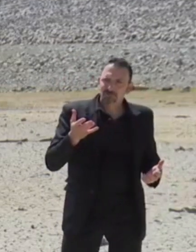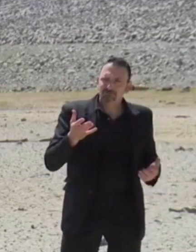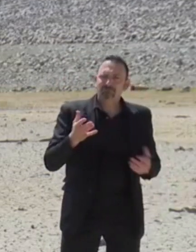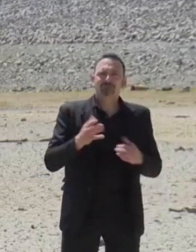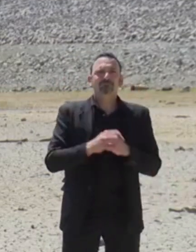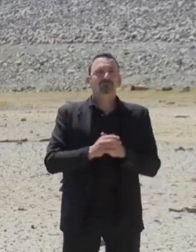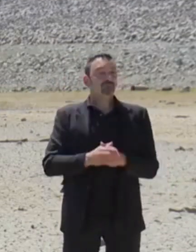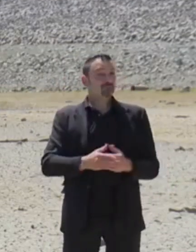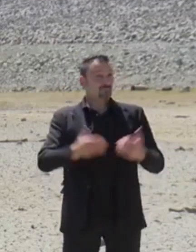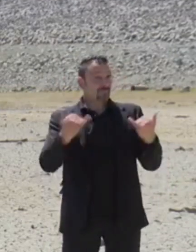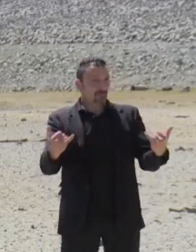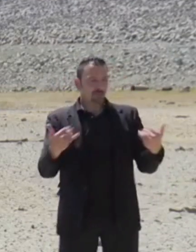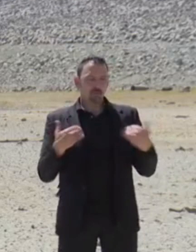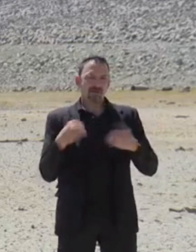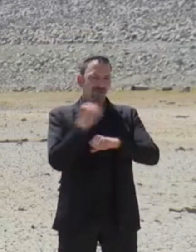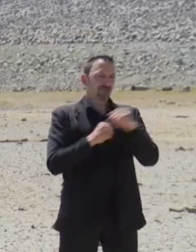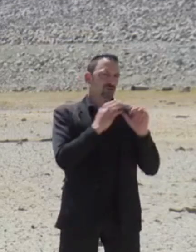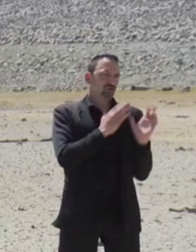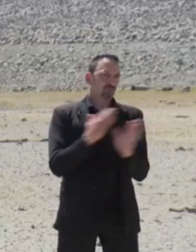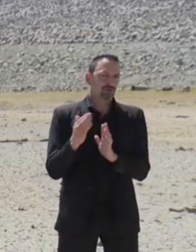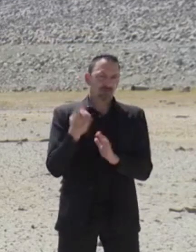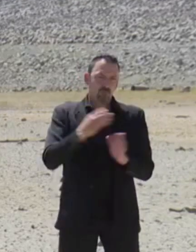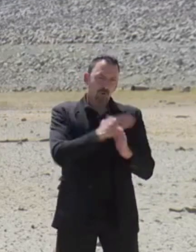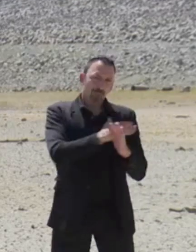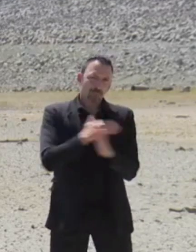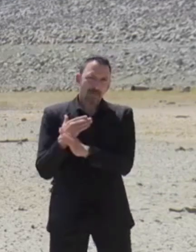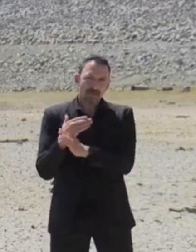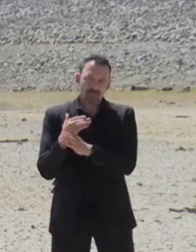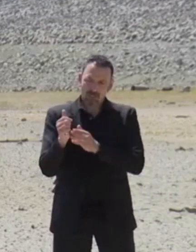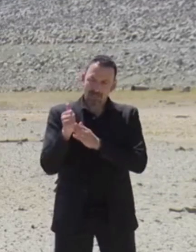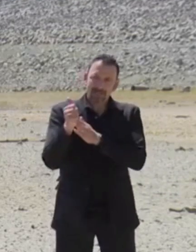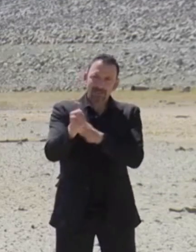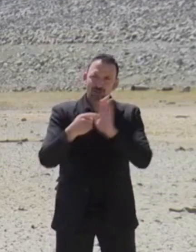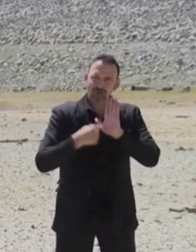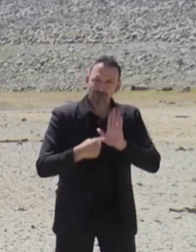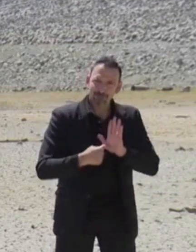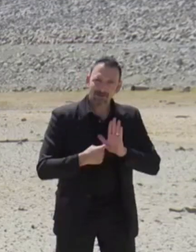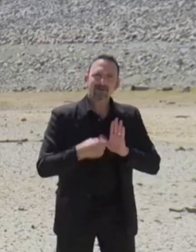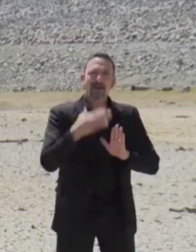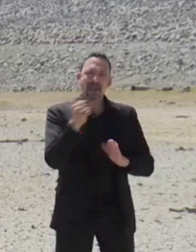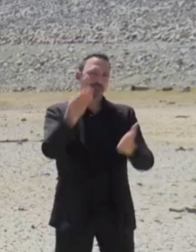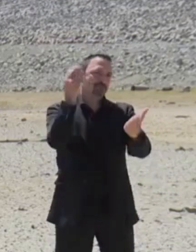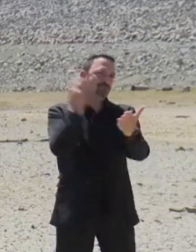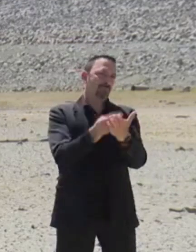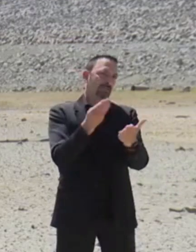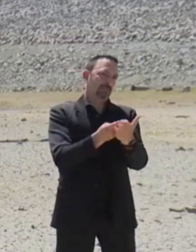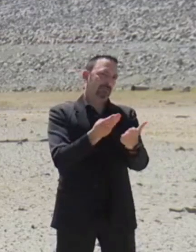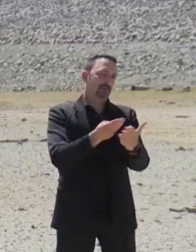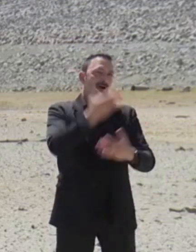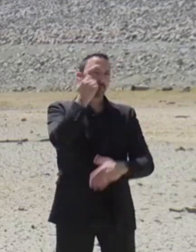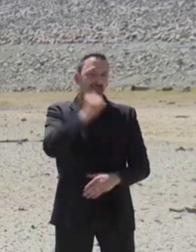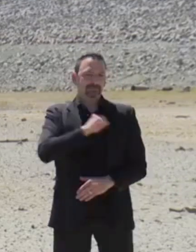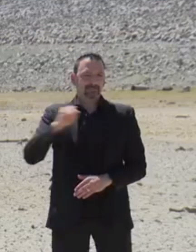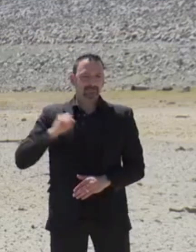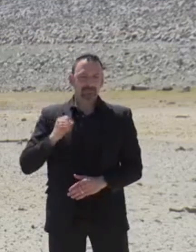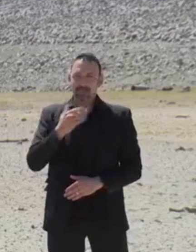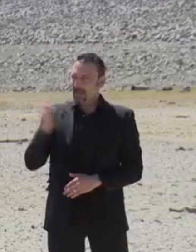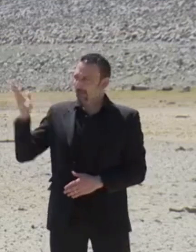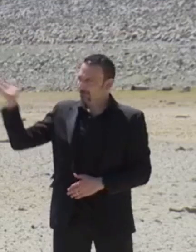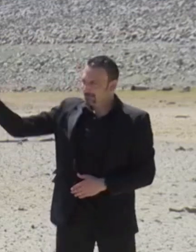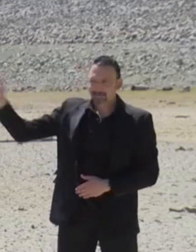we do have now is a strategy, a plan, leadership, and money, because the leadership of the Assembly and Senate, as well as his